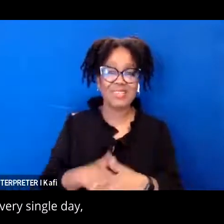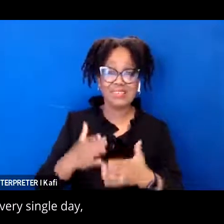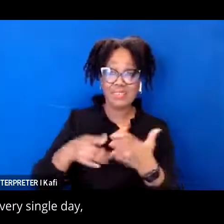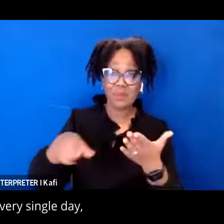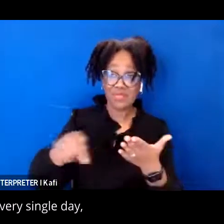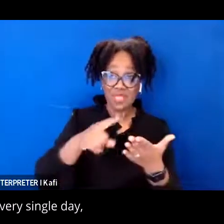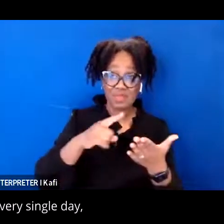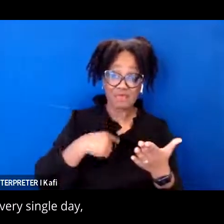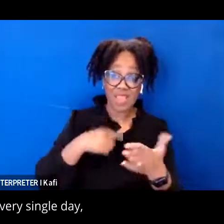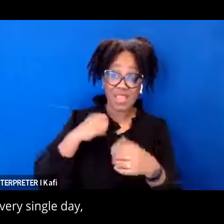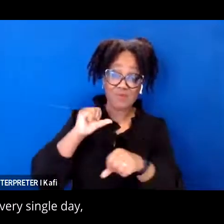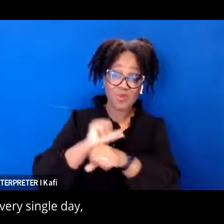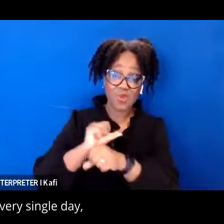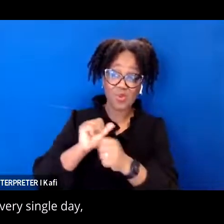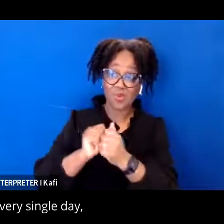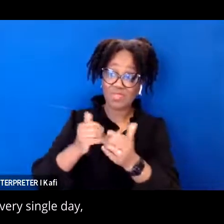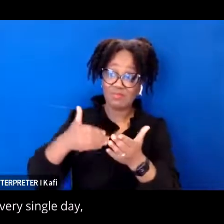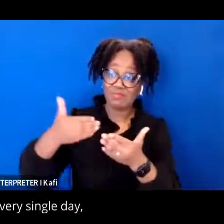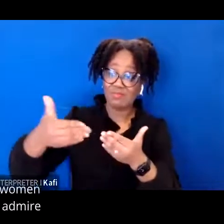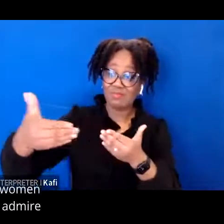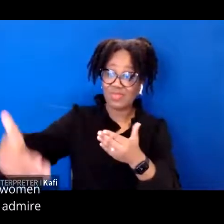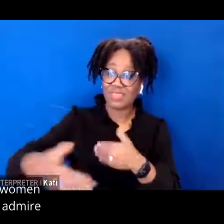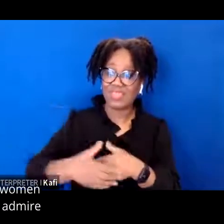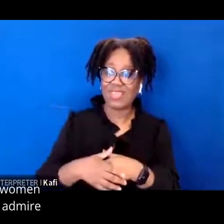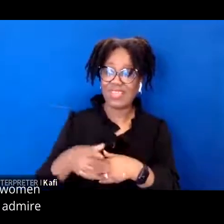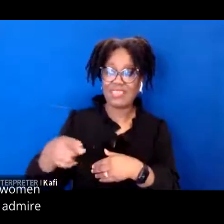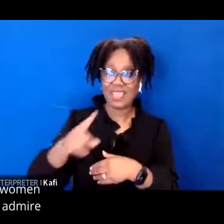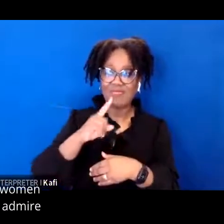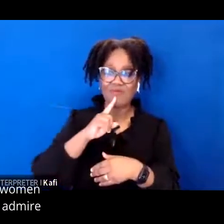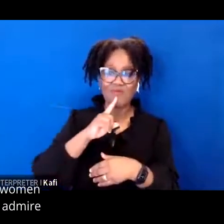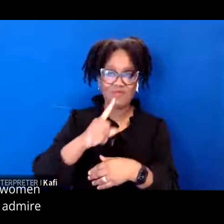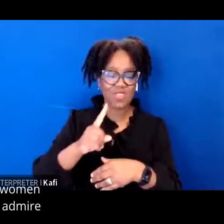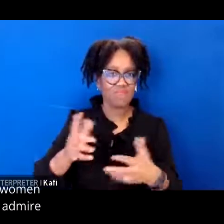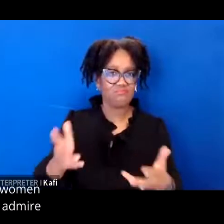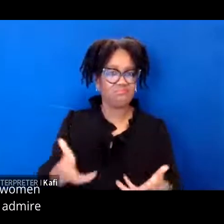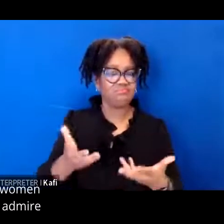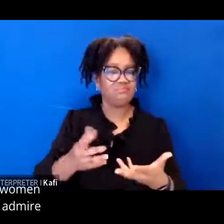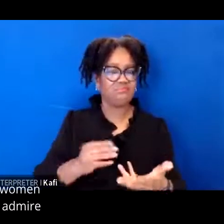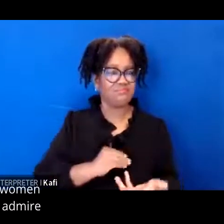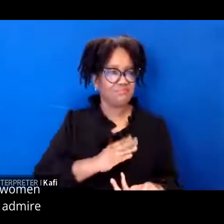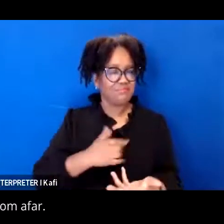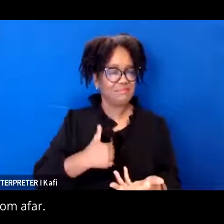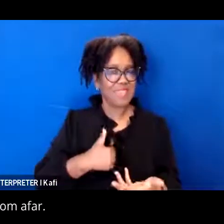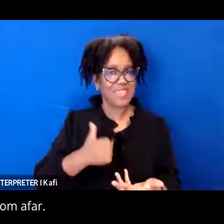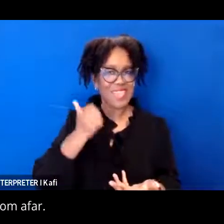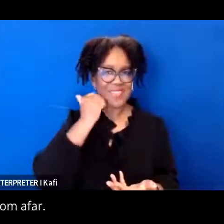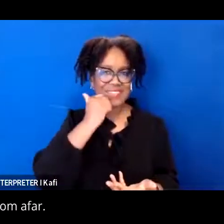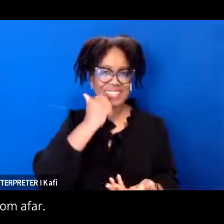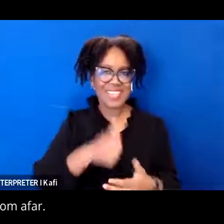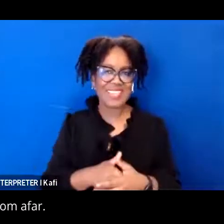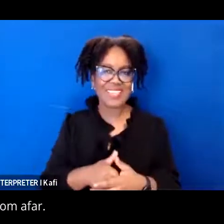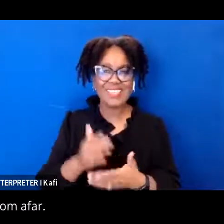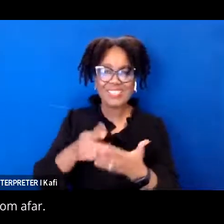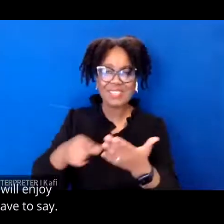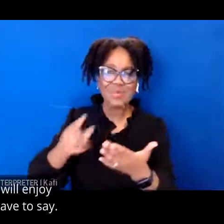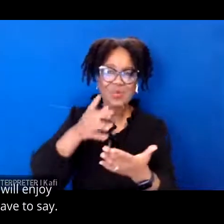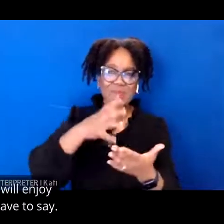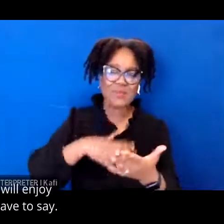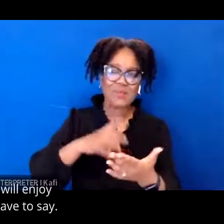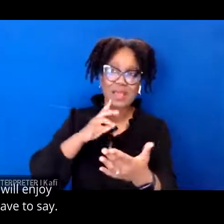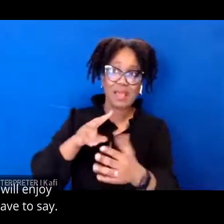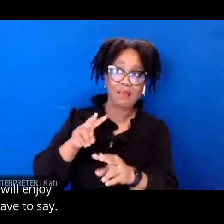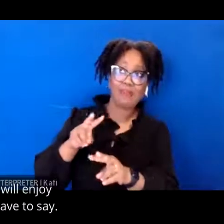they pump me up every single day as well as some women that i very much admire and inspire me from afar